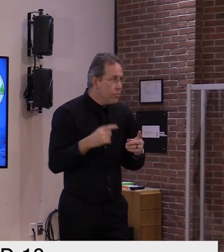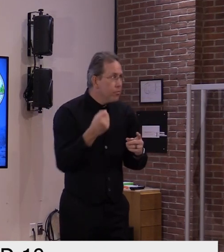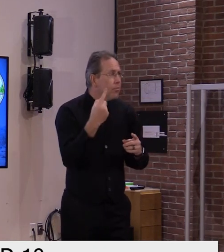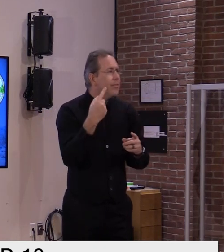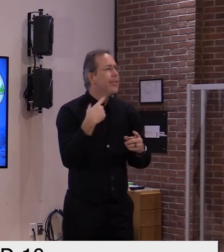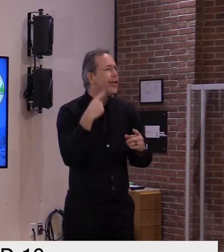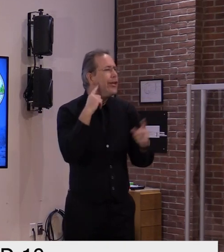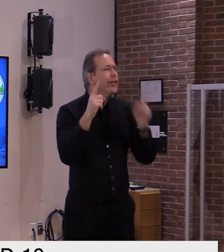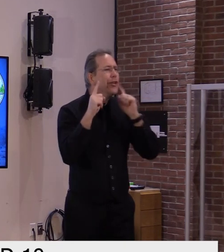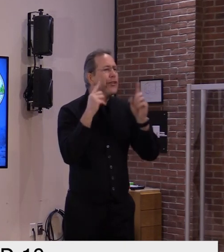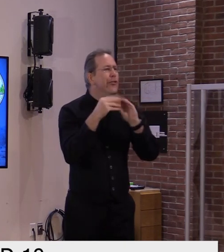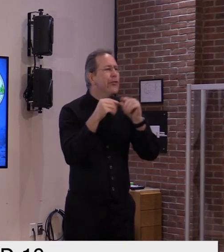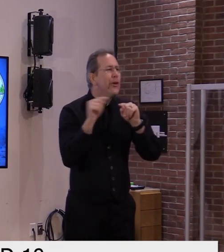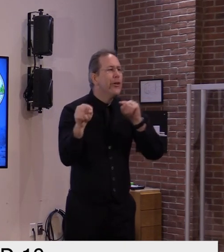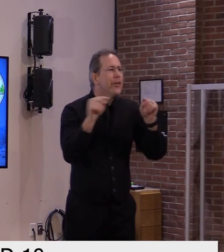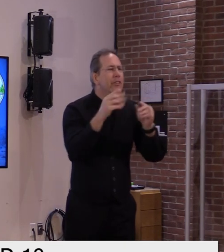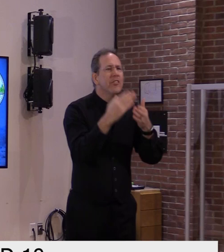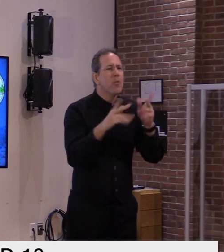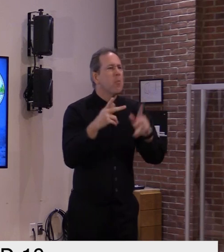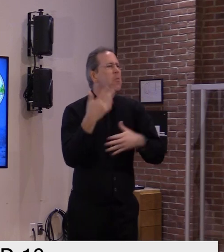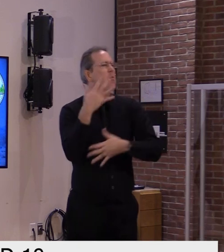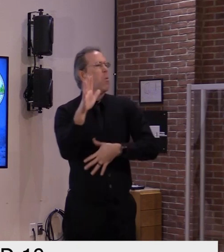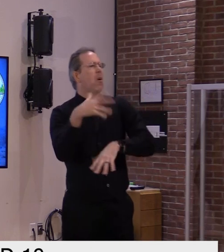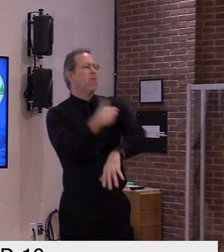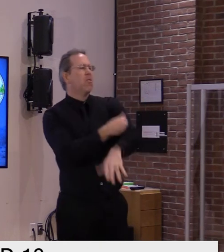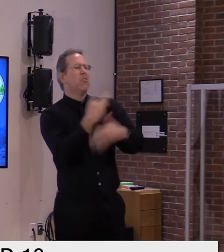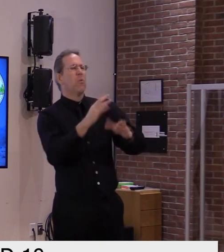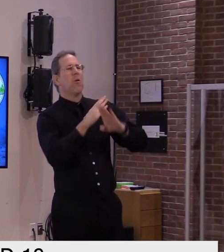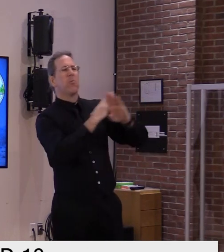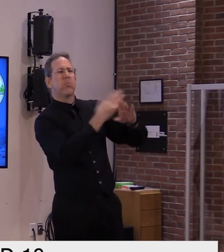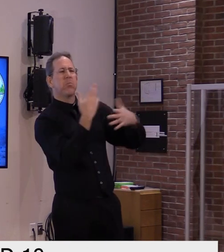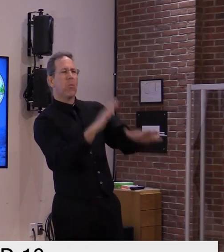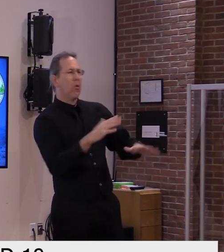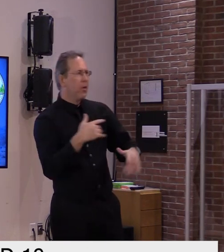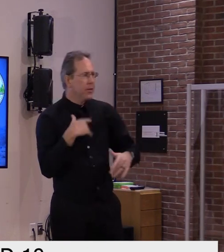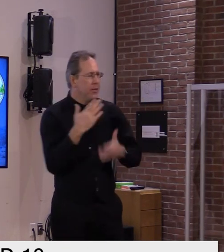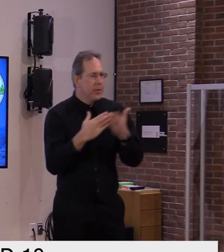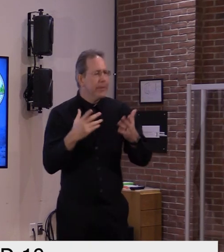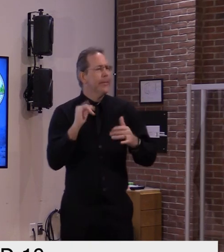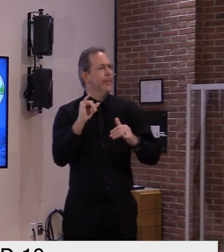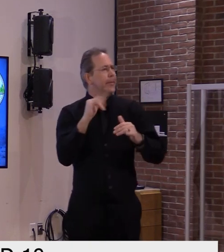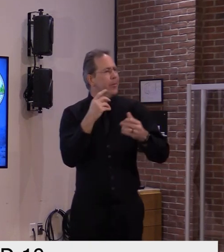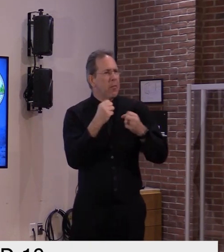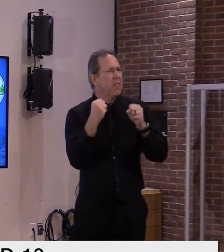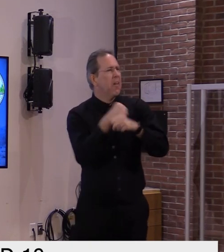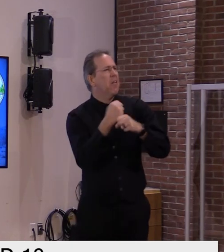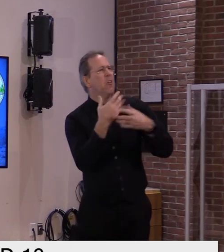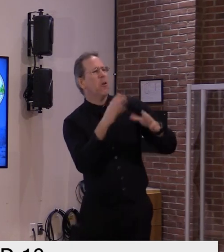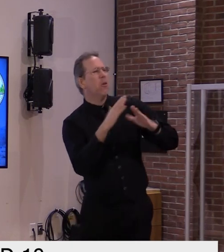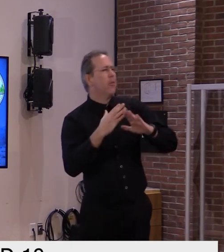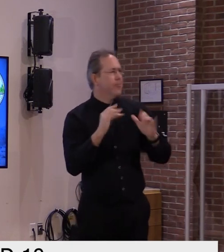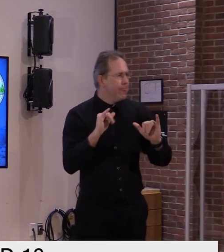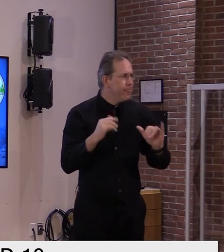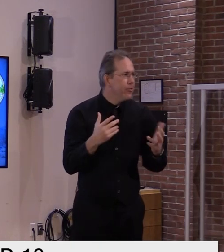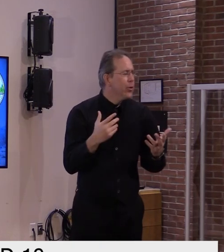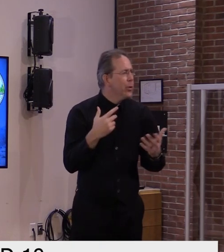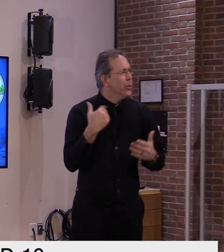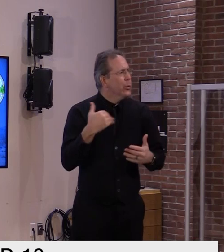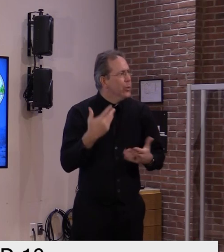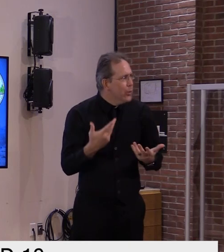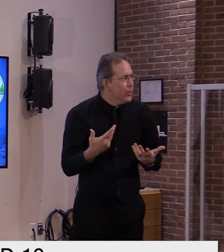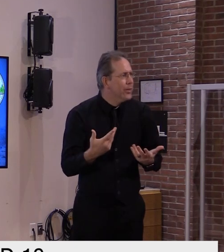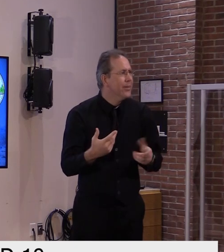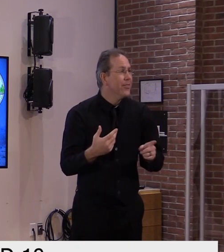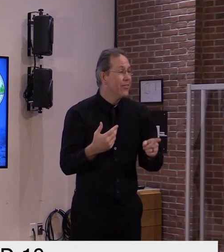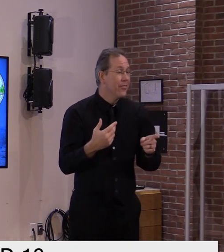reports. There were some spots in the country that actually looked quite alarming, like 3 in 10 of the healthcare workers were